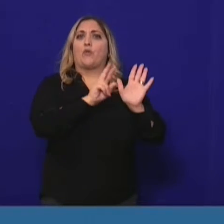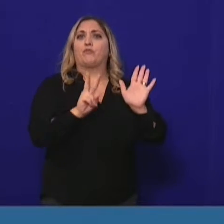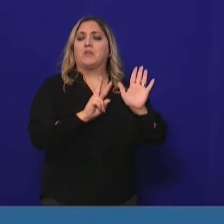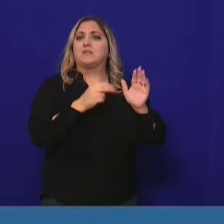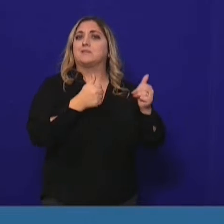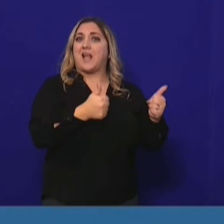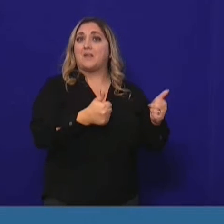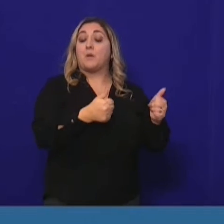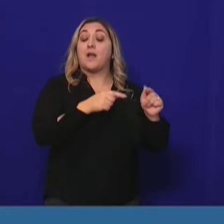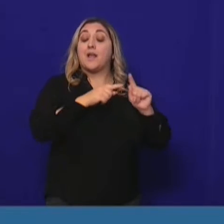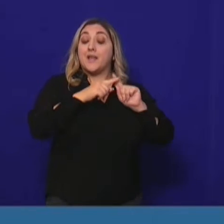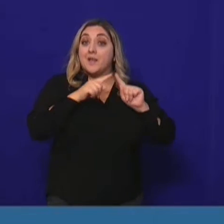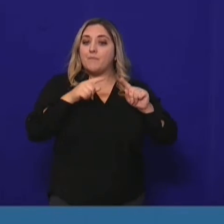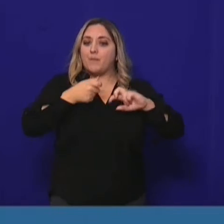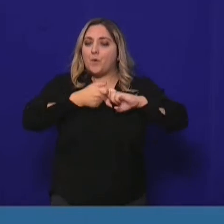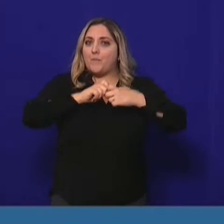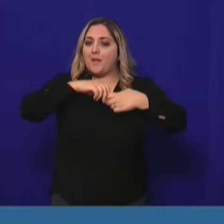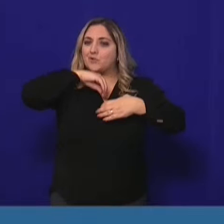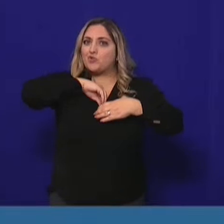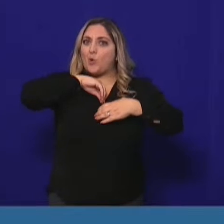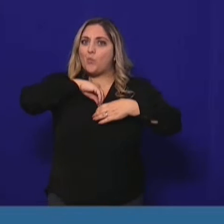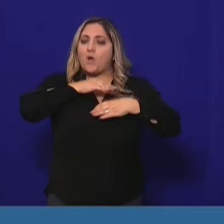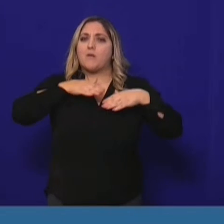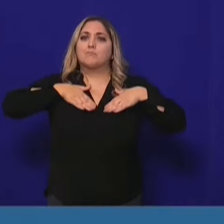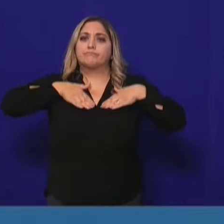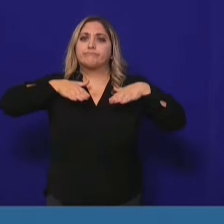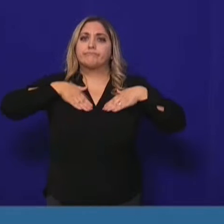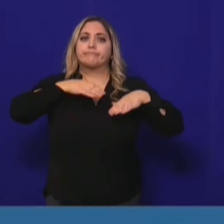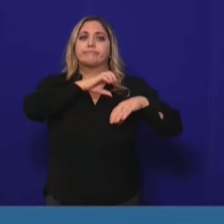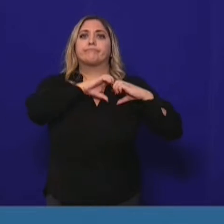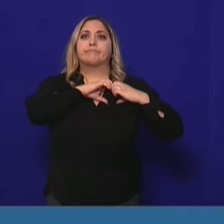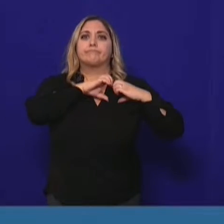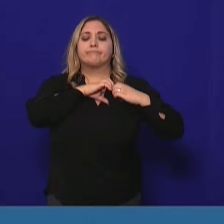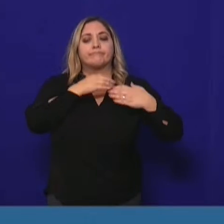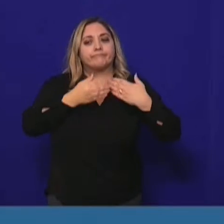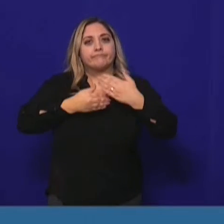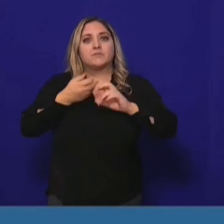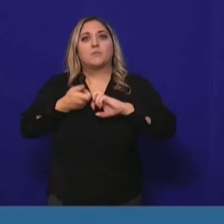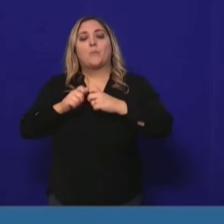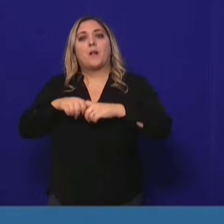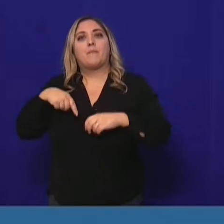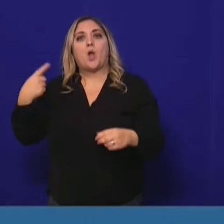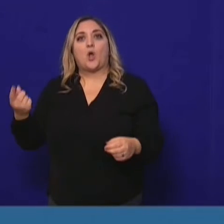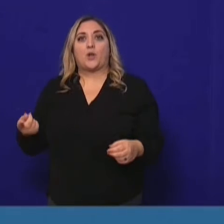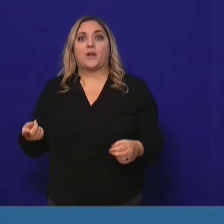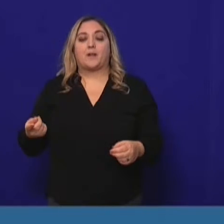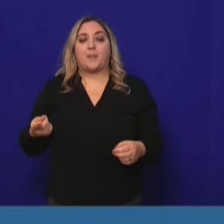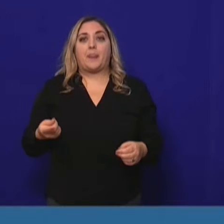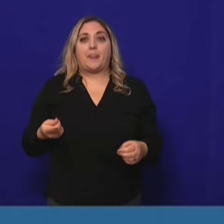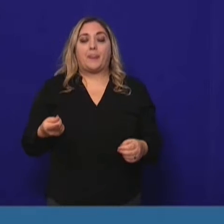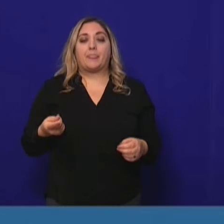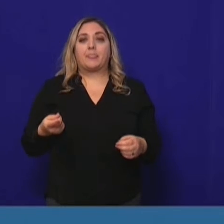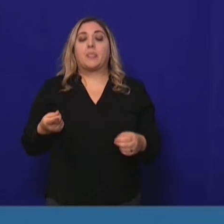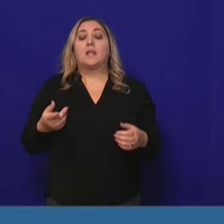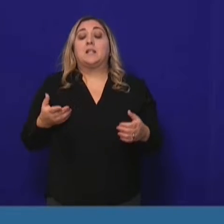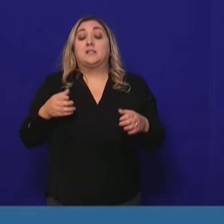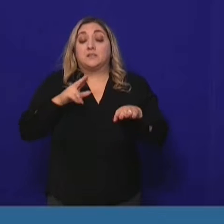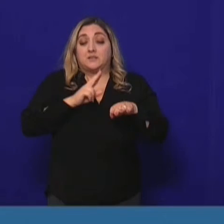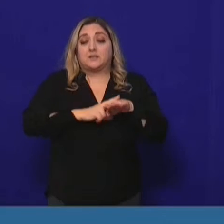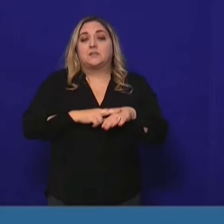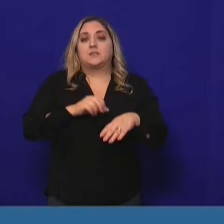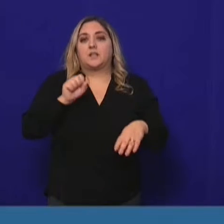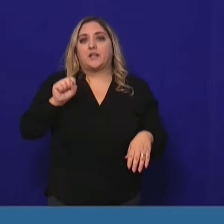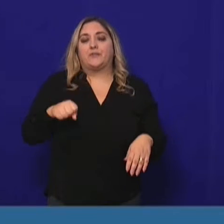mill-COVID, ġivi aħna nkunu qegħdin ngħidulkom li huma recovered għaliex imbagħad huma jkunu għaddew perjodu ta' żmien u anka t-test jkunu